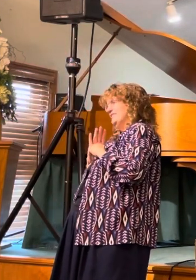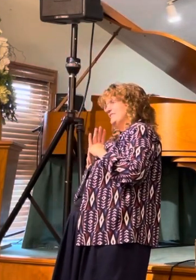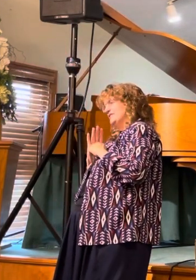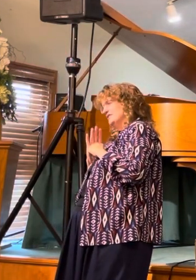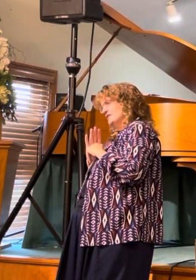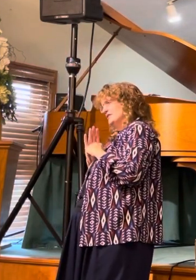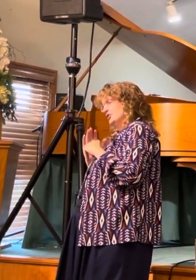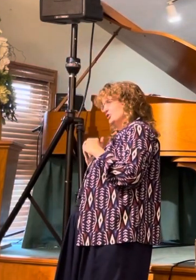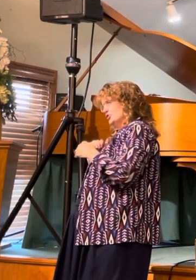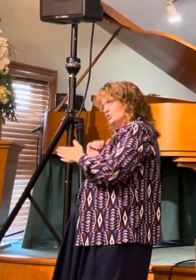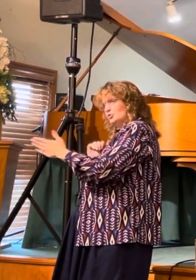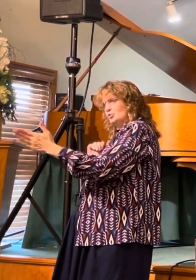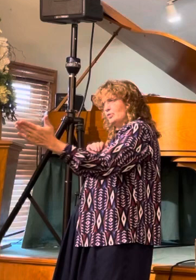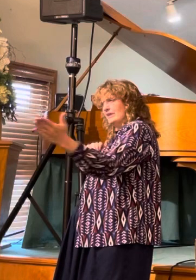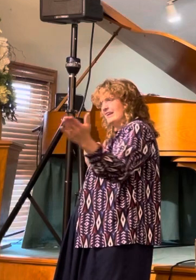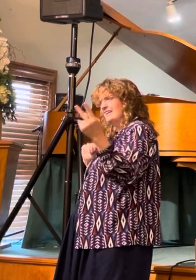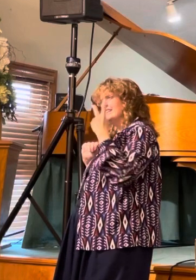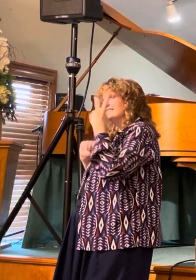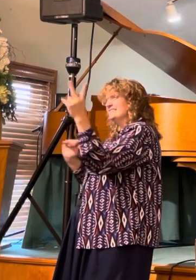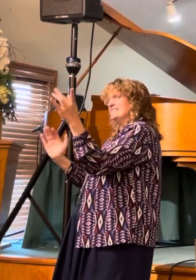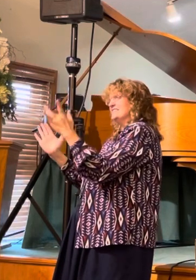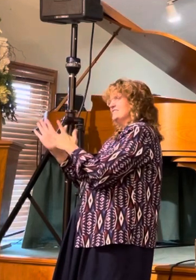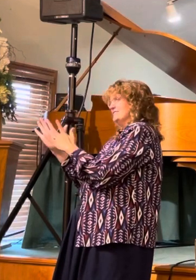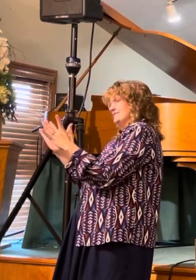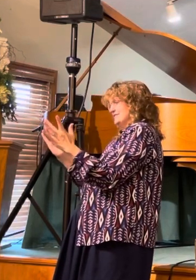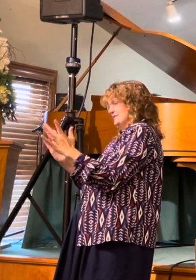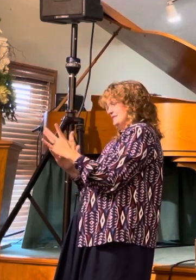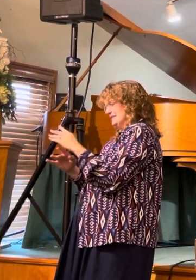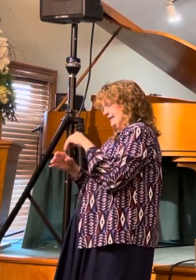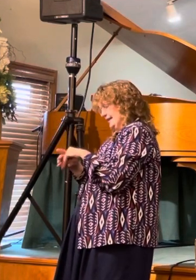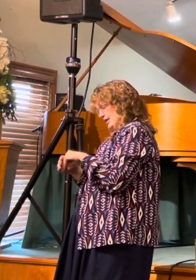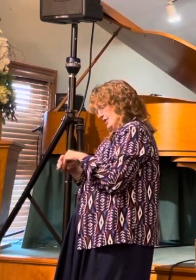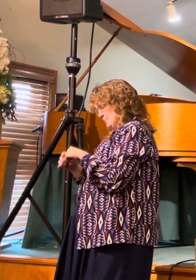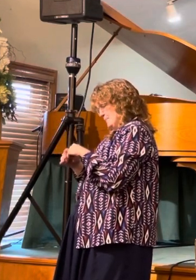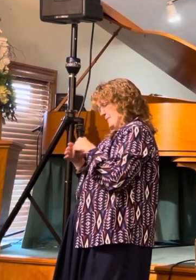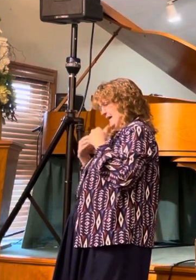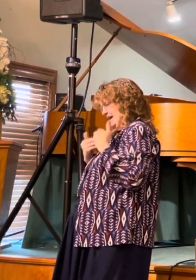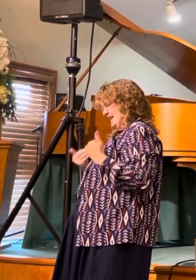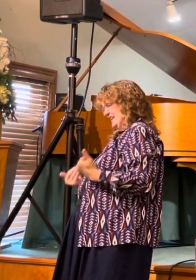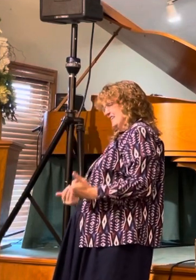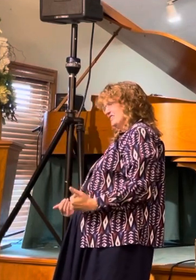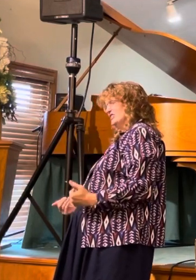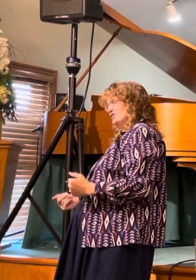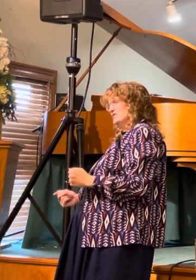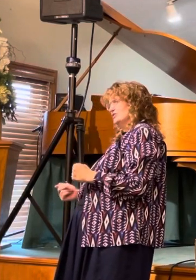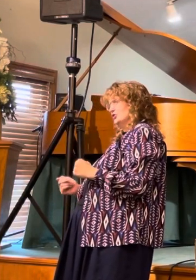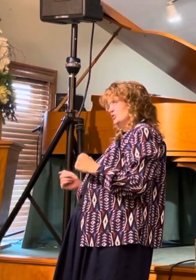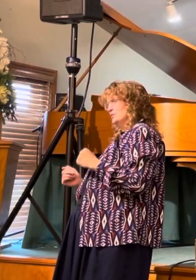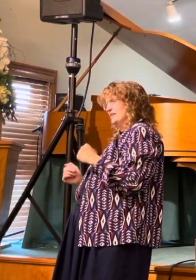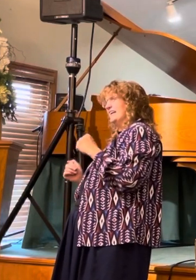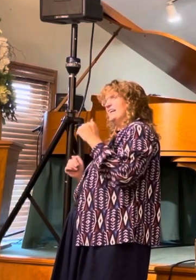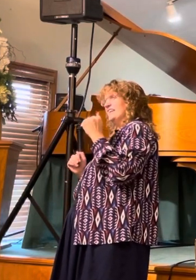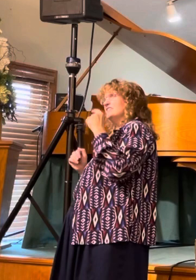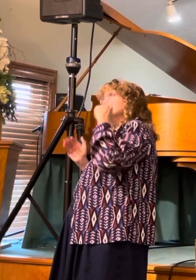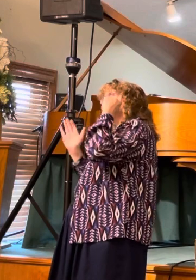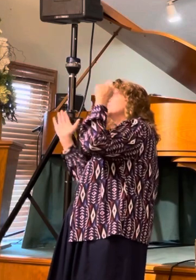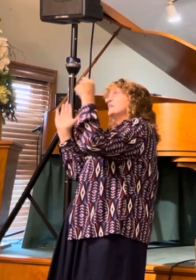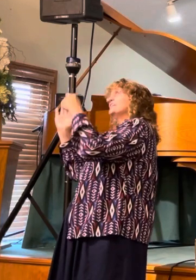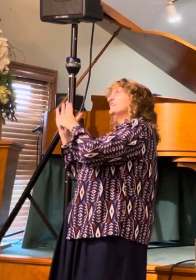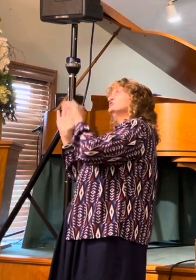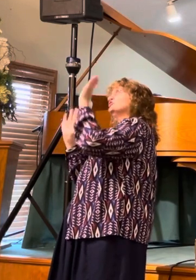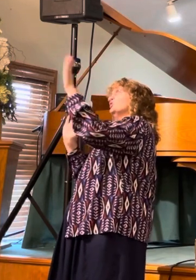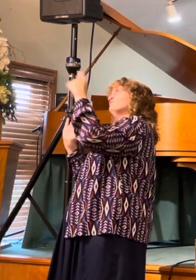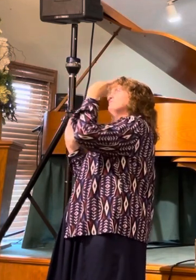Do they see Jesus in me? Do they recognize?